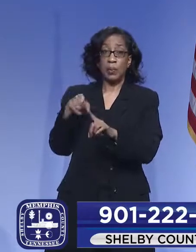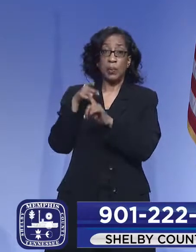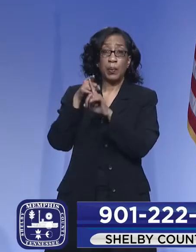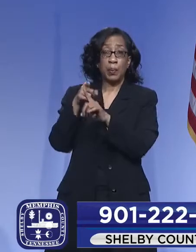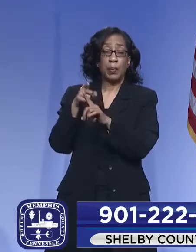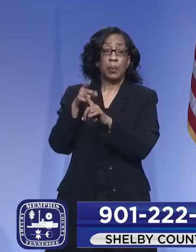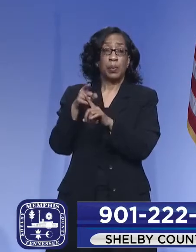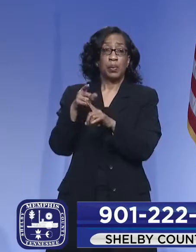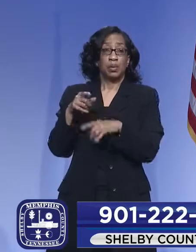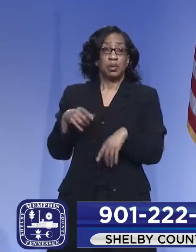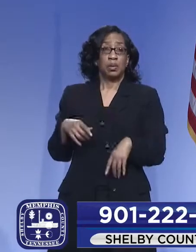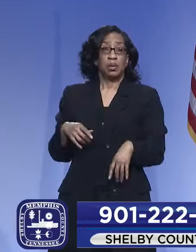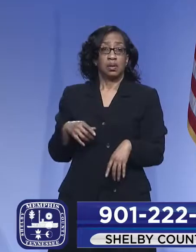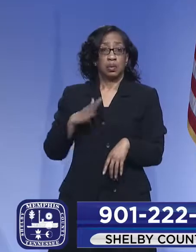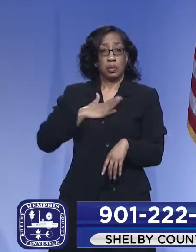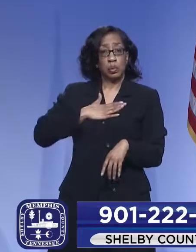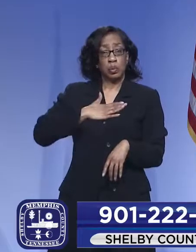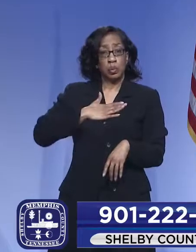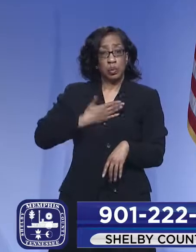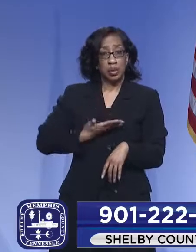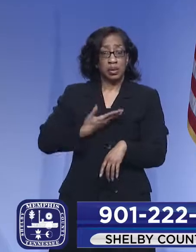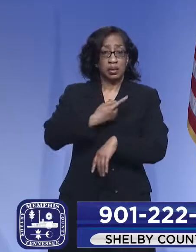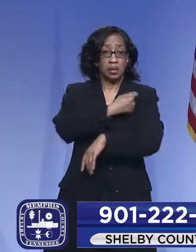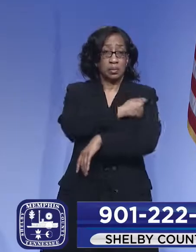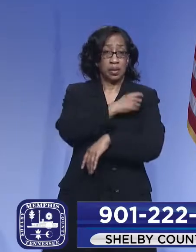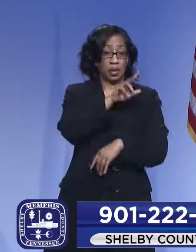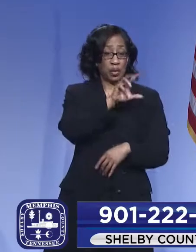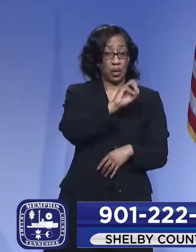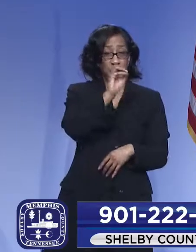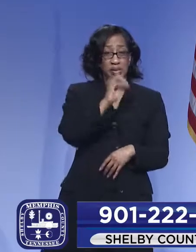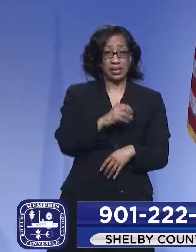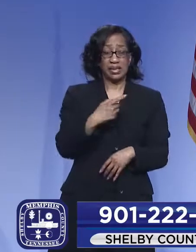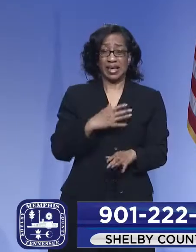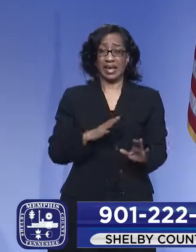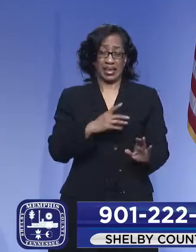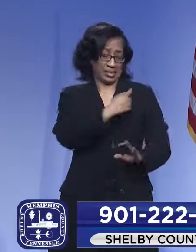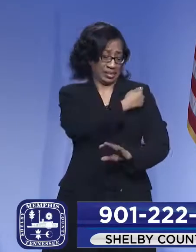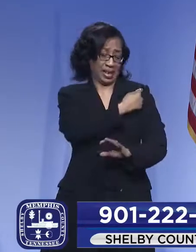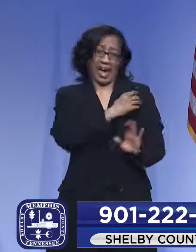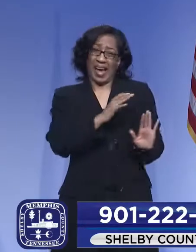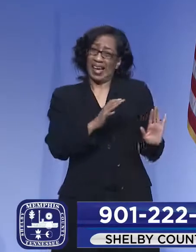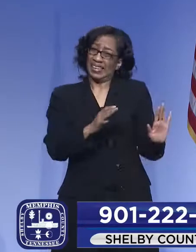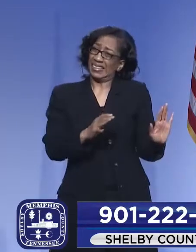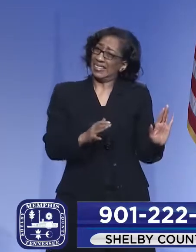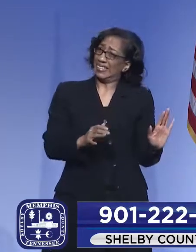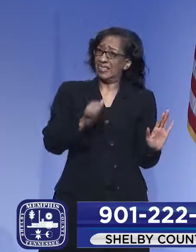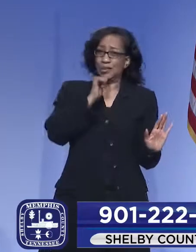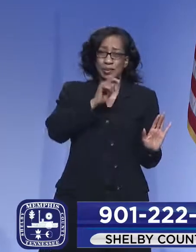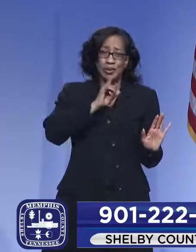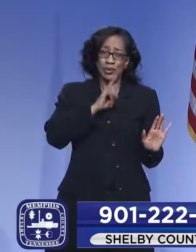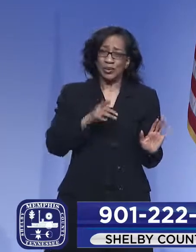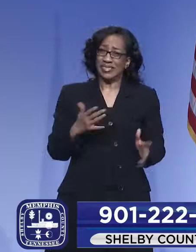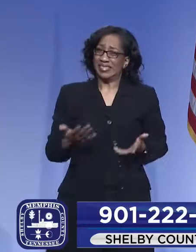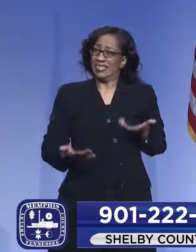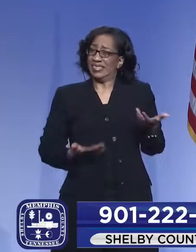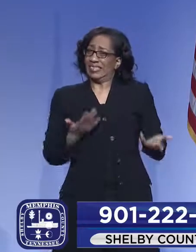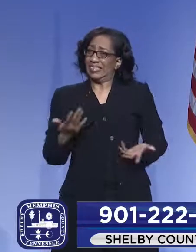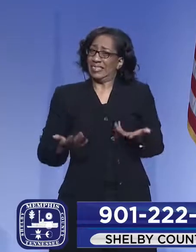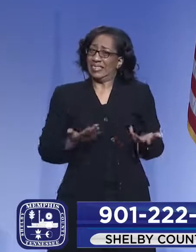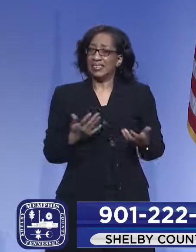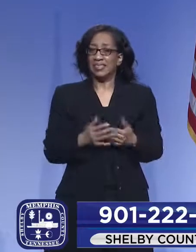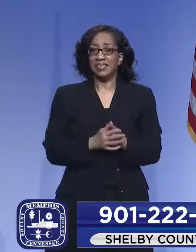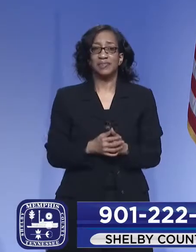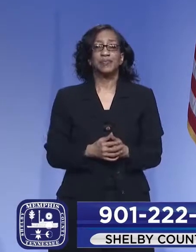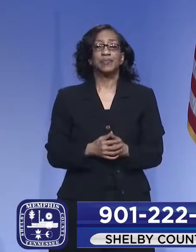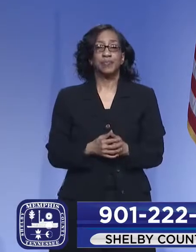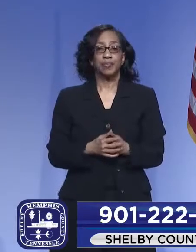willing to be vaccinated versus 30% saying, I'm not so sure, that puts us right at the point where we have